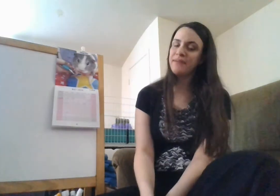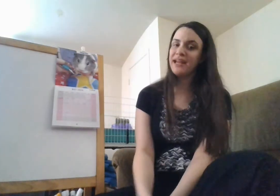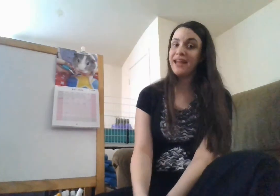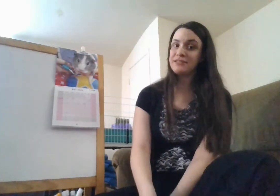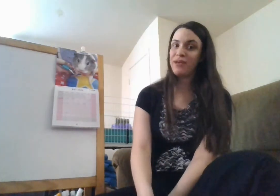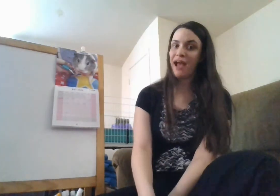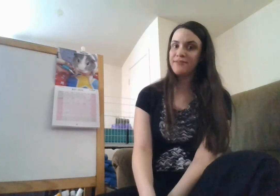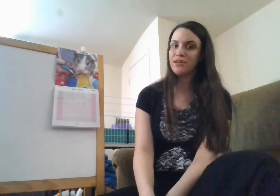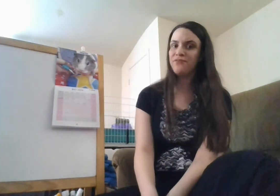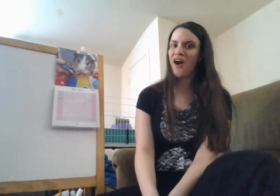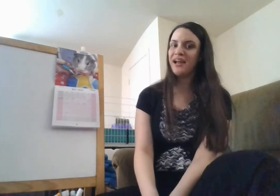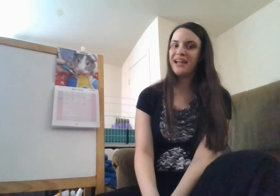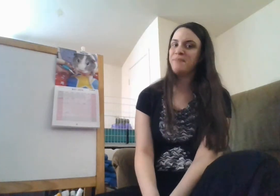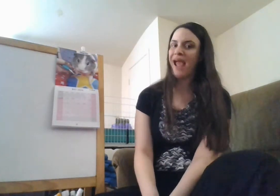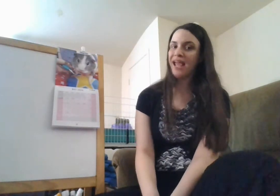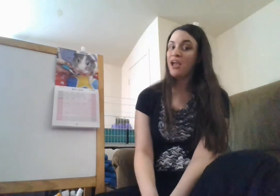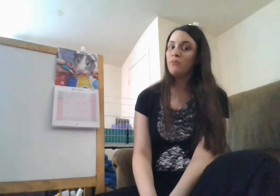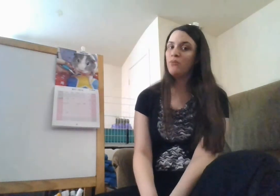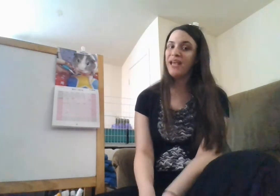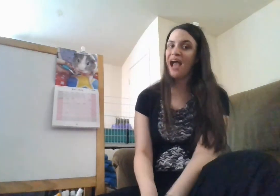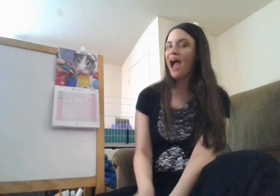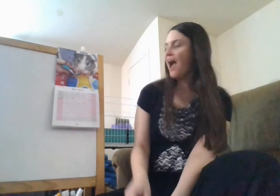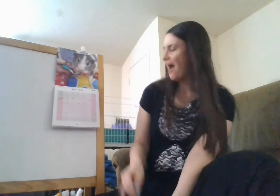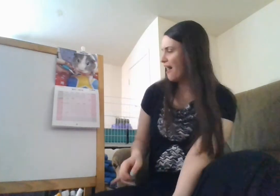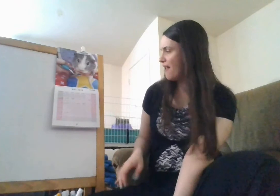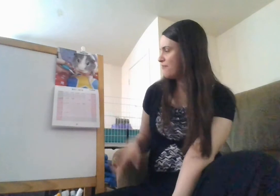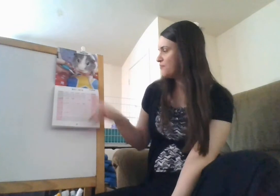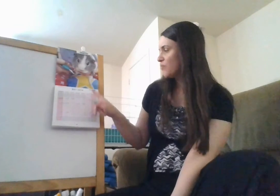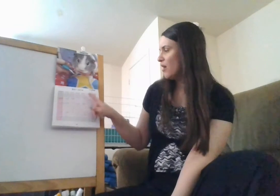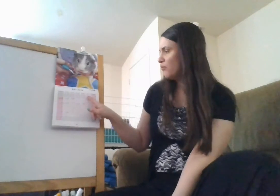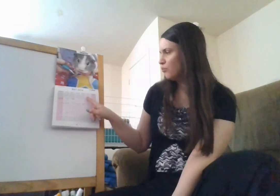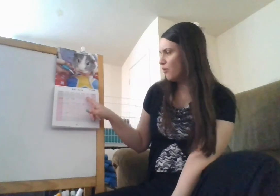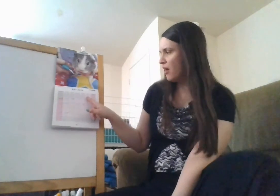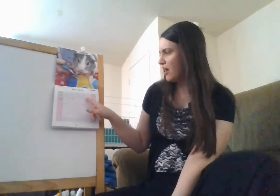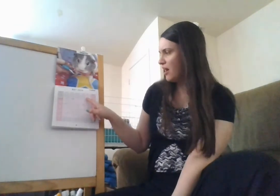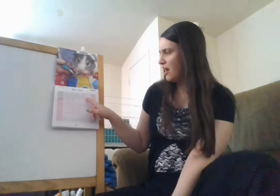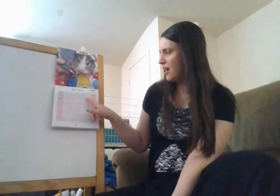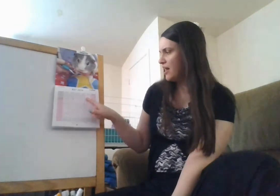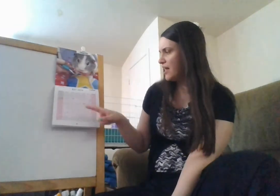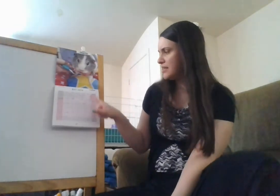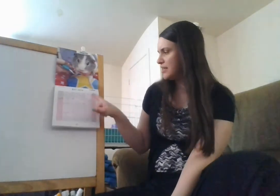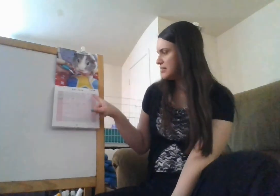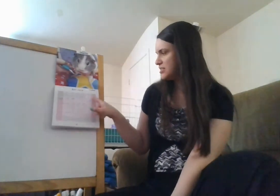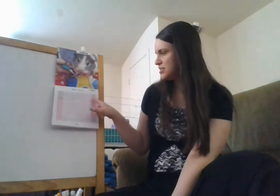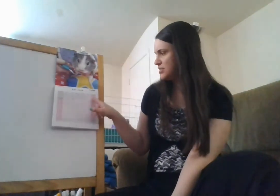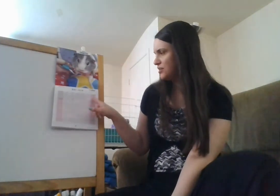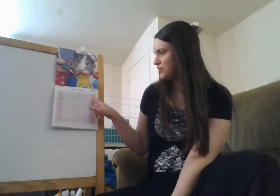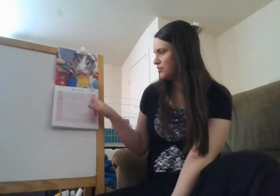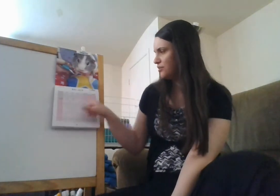many days we have so far in May. We have 1,